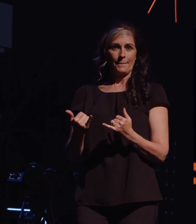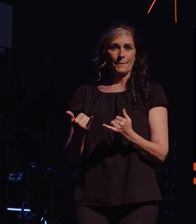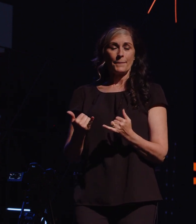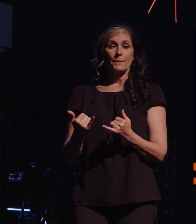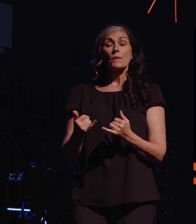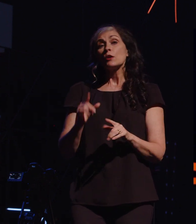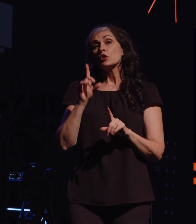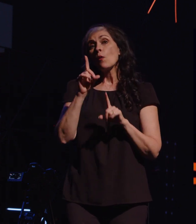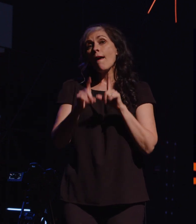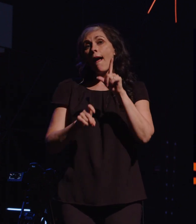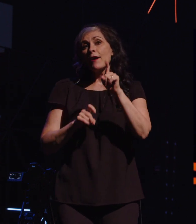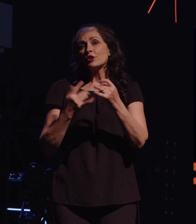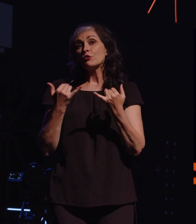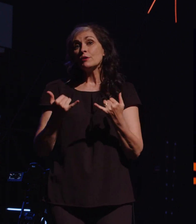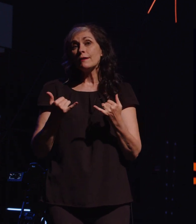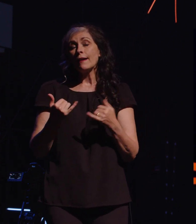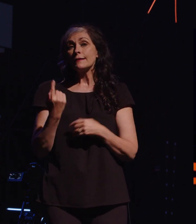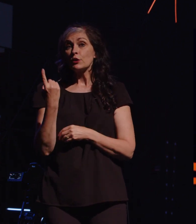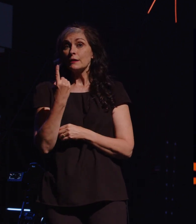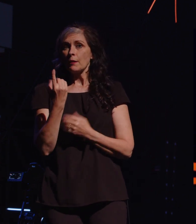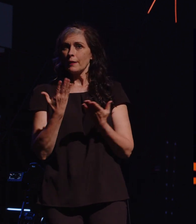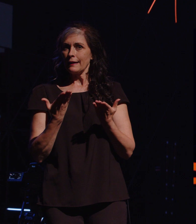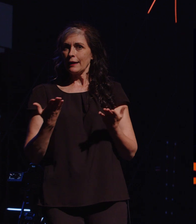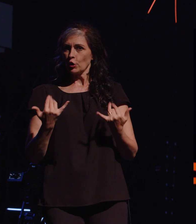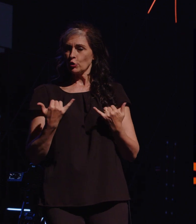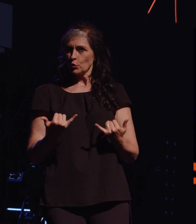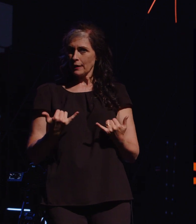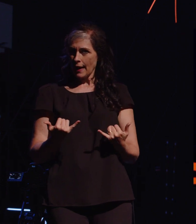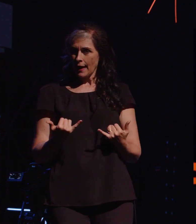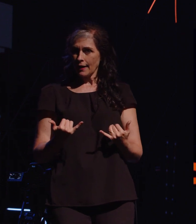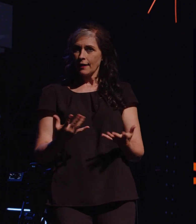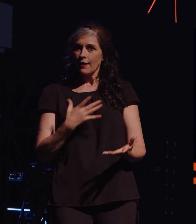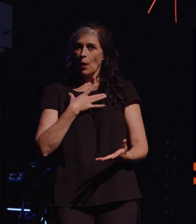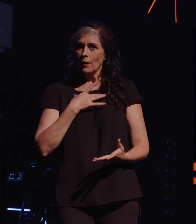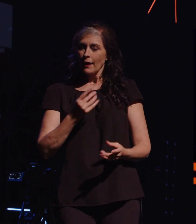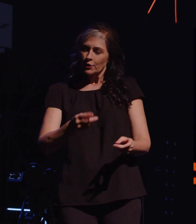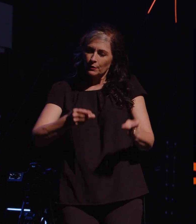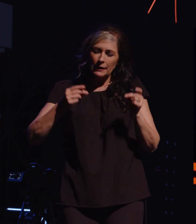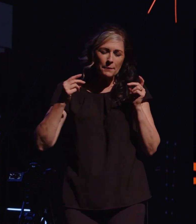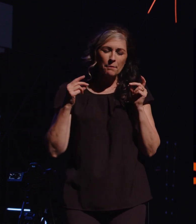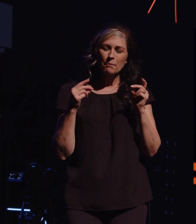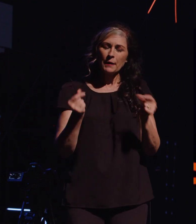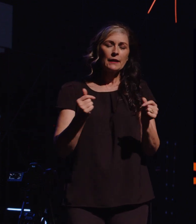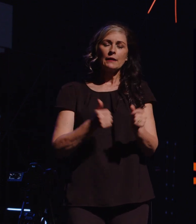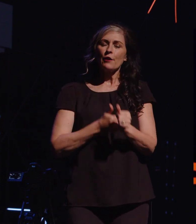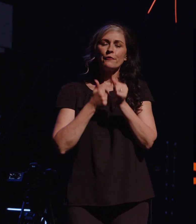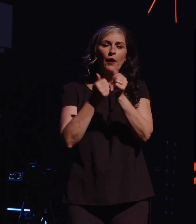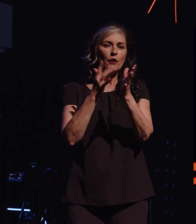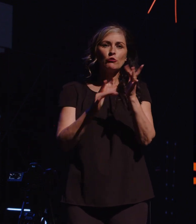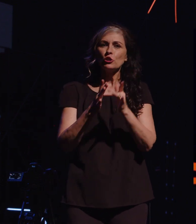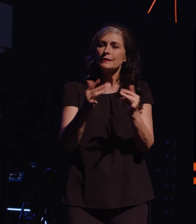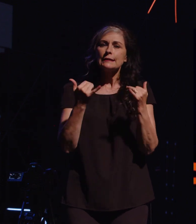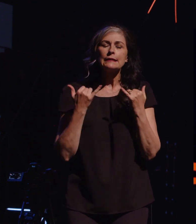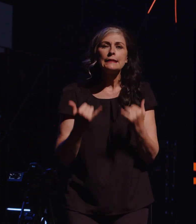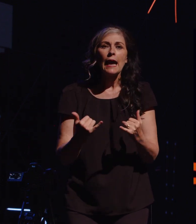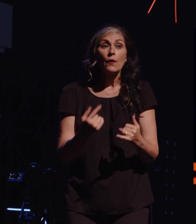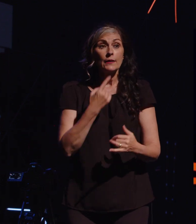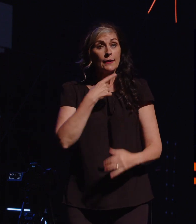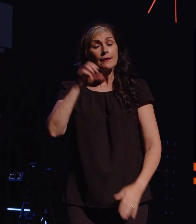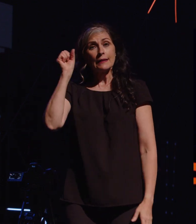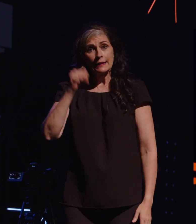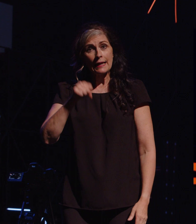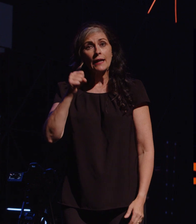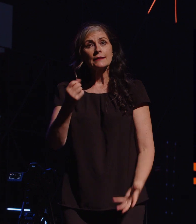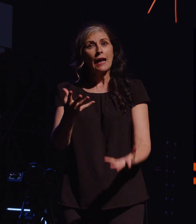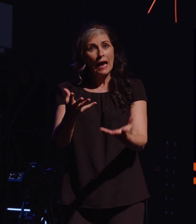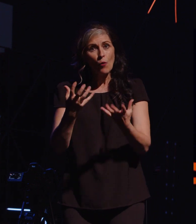then I even ask you today, is there anyone here today that would like to immediately follow Jesus right now and say, yes, I want